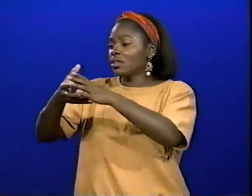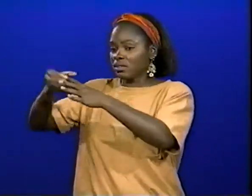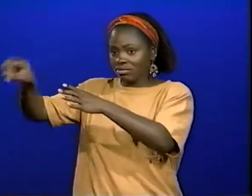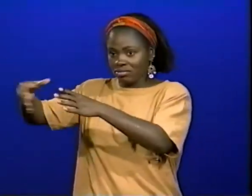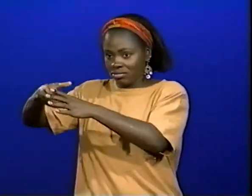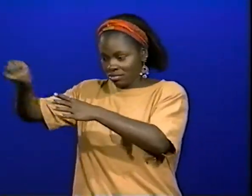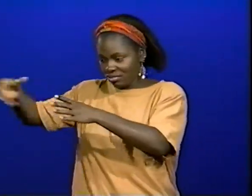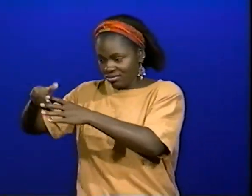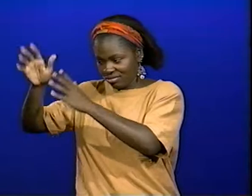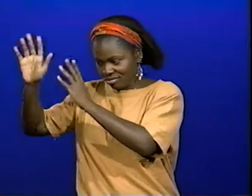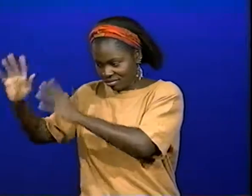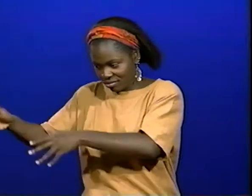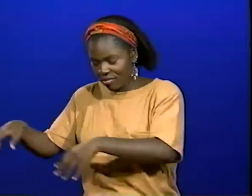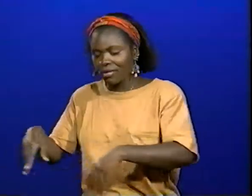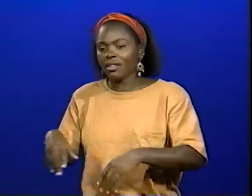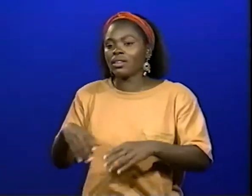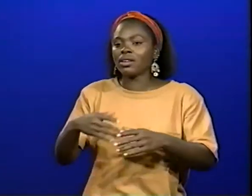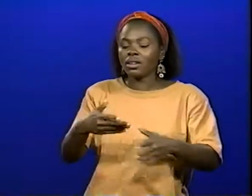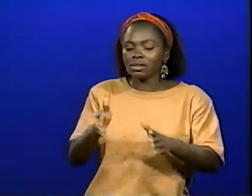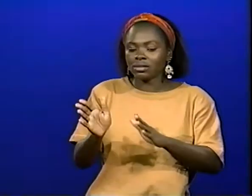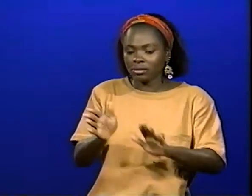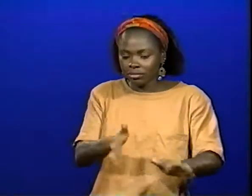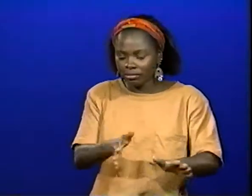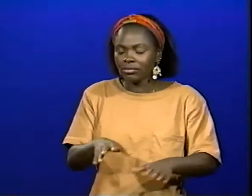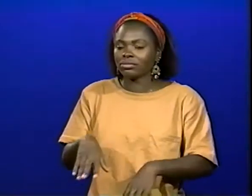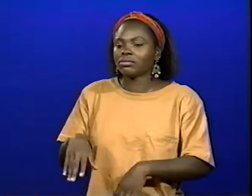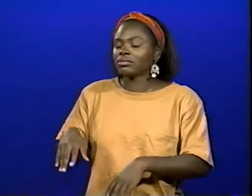After you've drained the water out of the meat, put it into the pan.